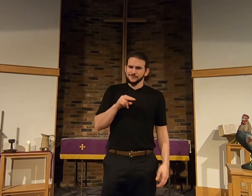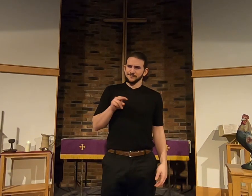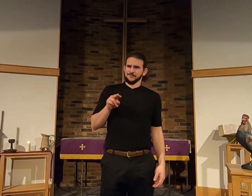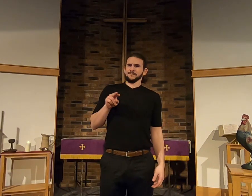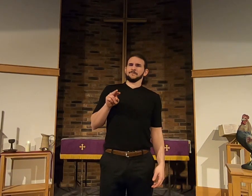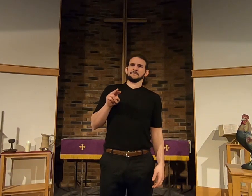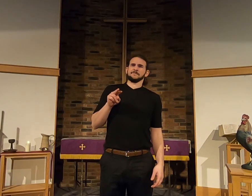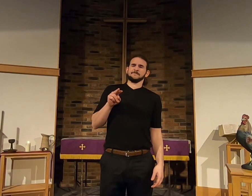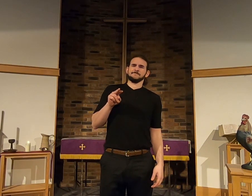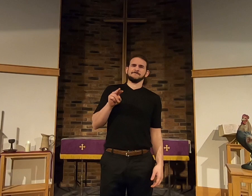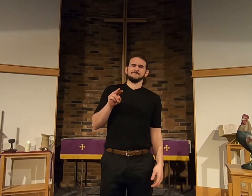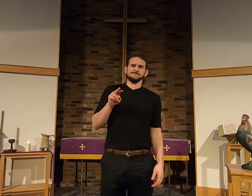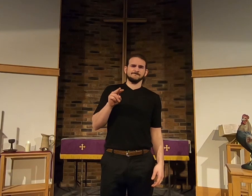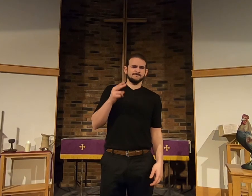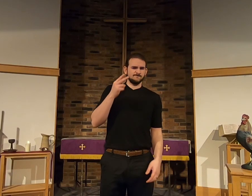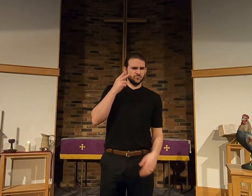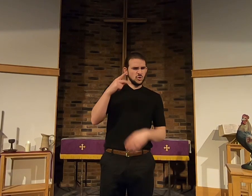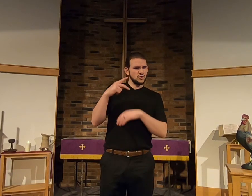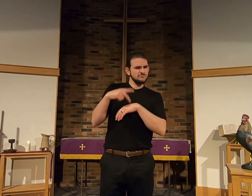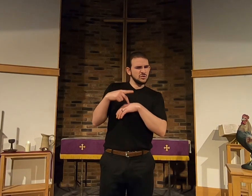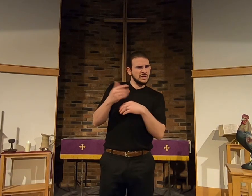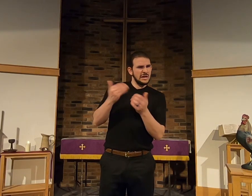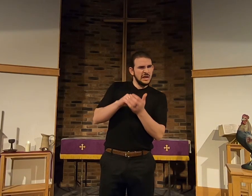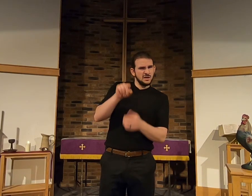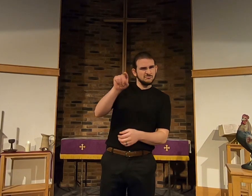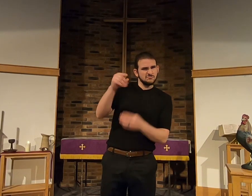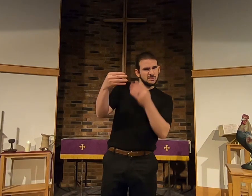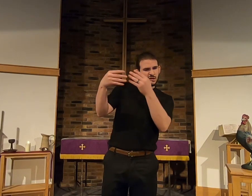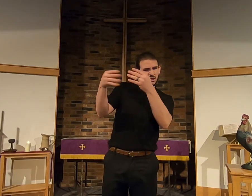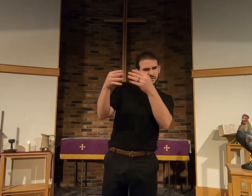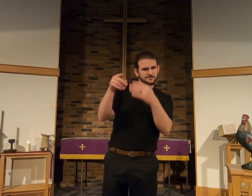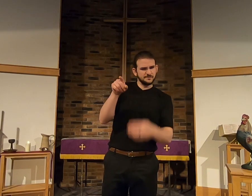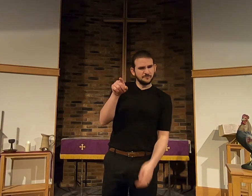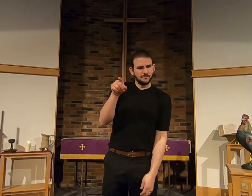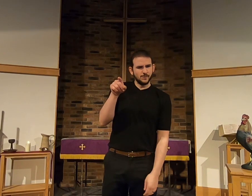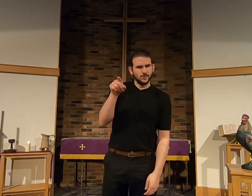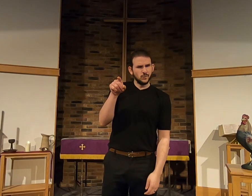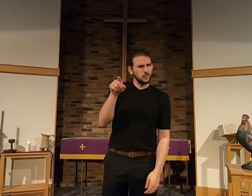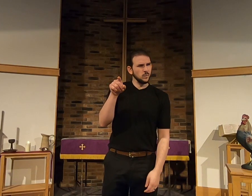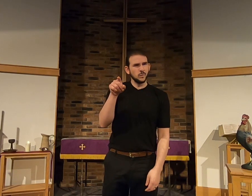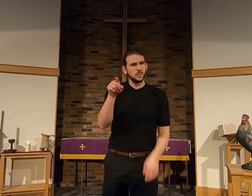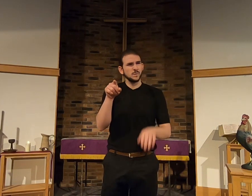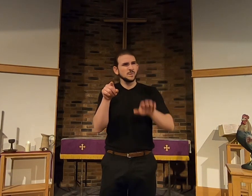The servant girl saw Peter again and said to the people standing there,